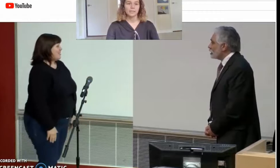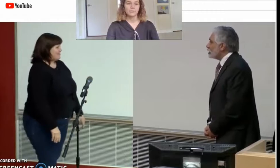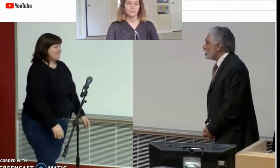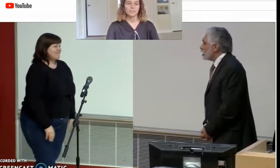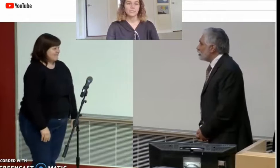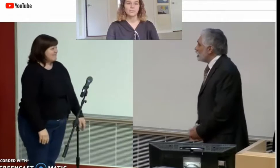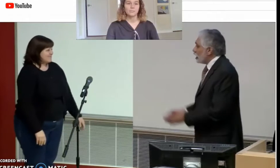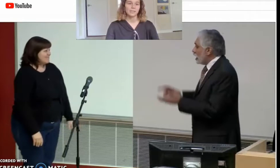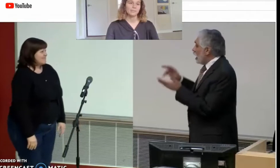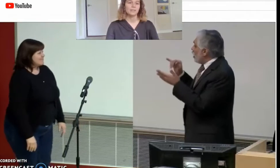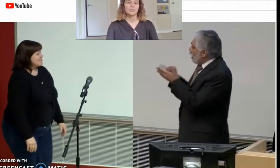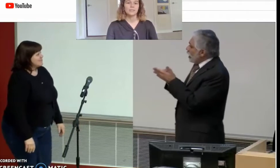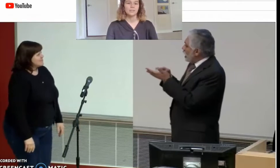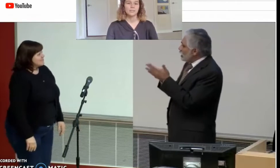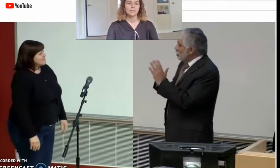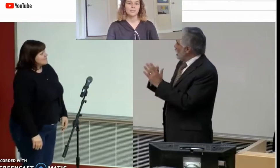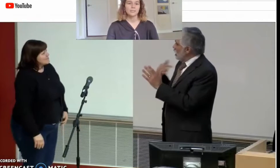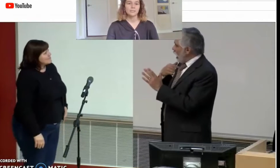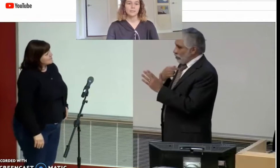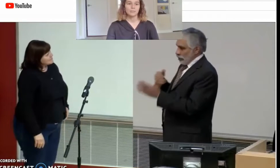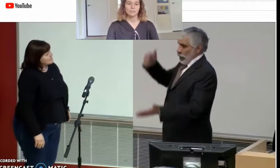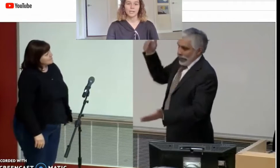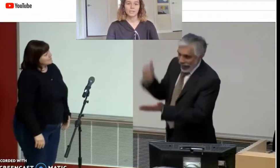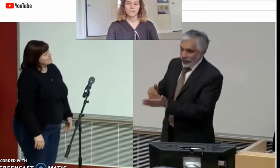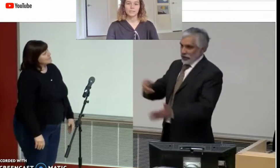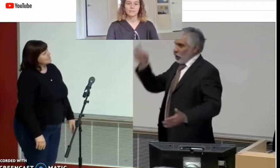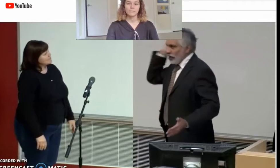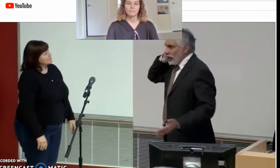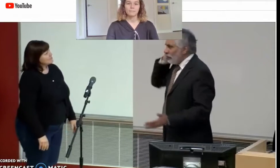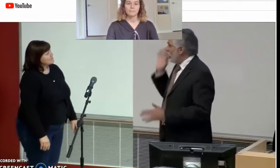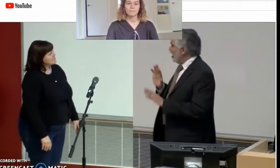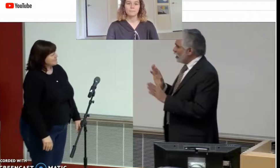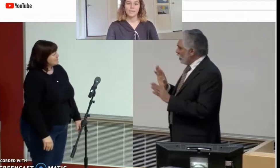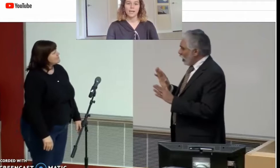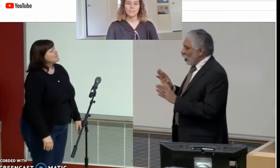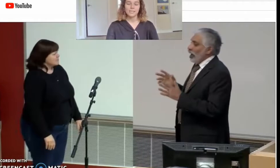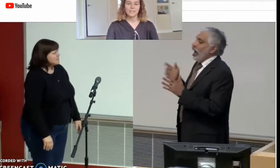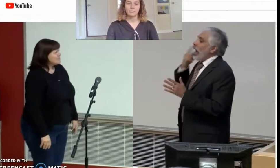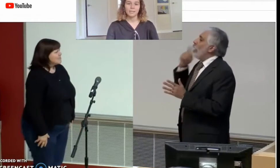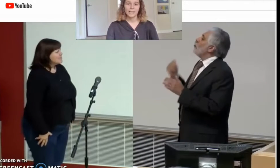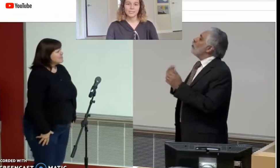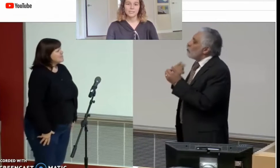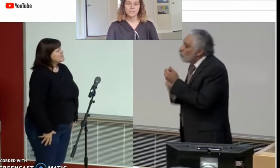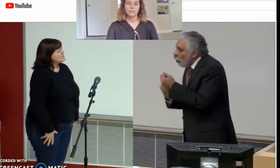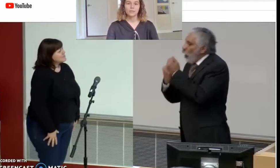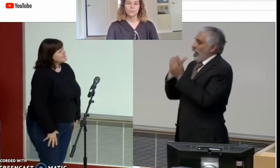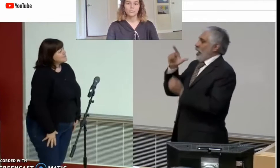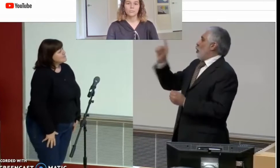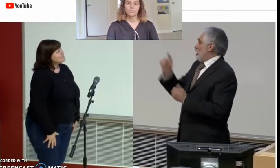that foundation, I mean, come on. That was great. Yeah, I'm not saying that I'm against